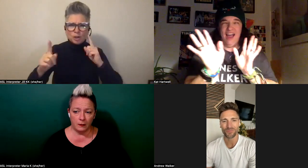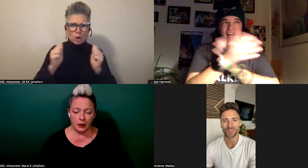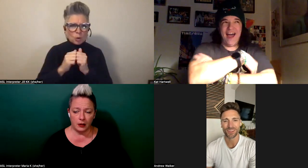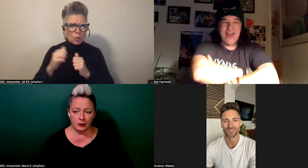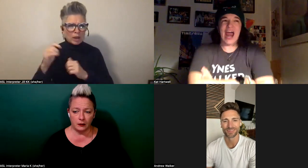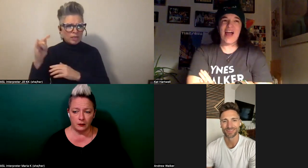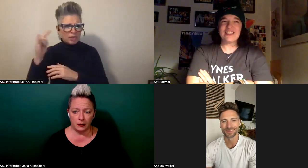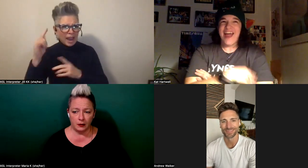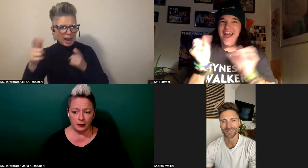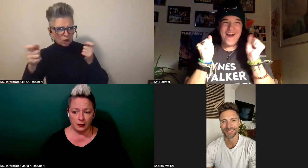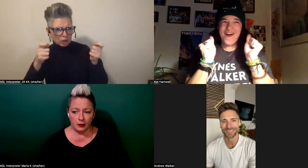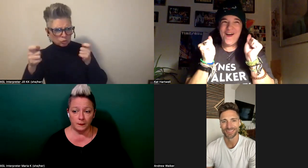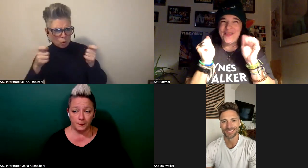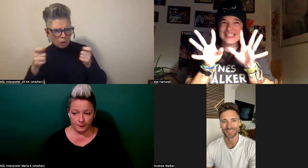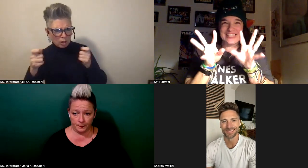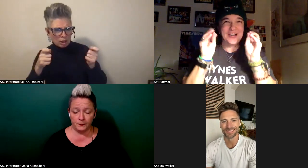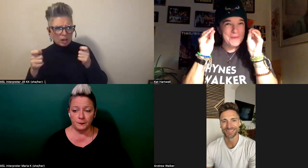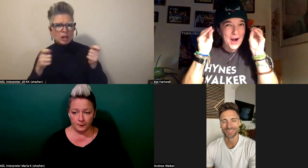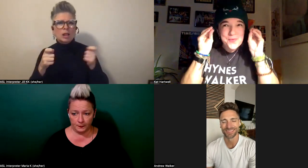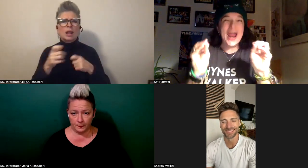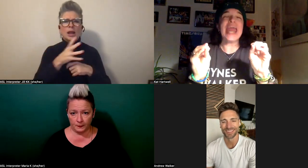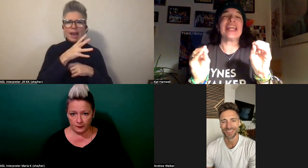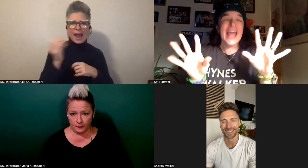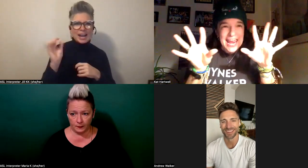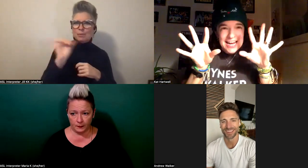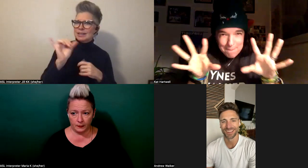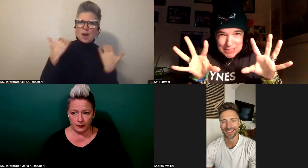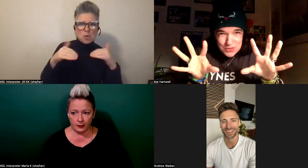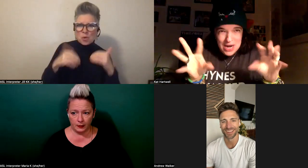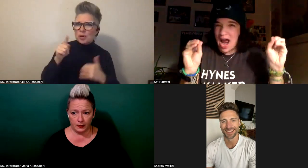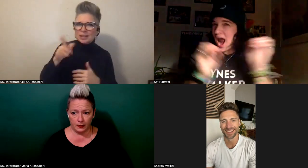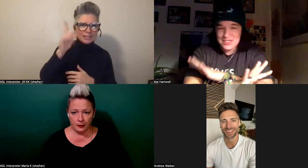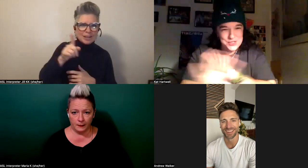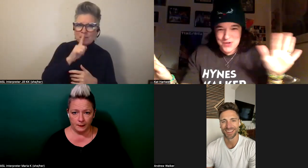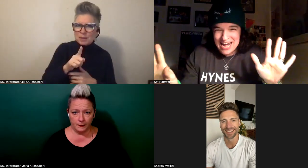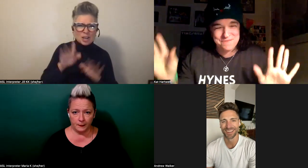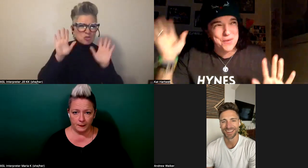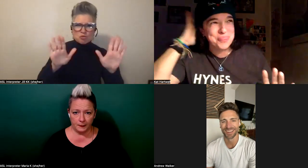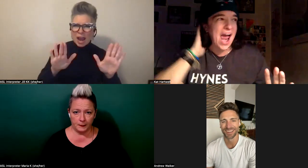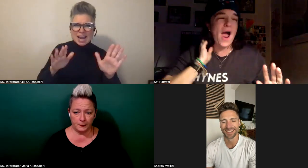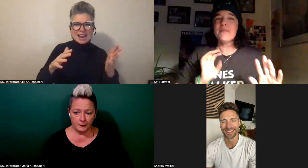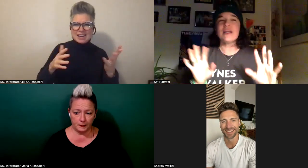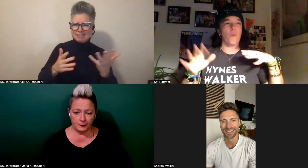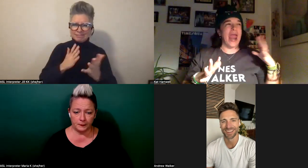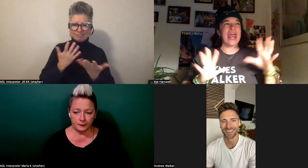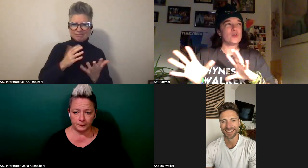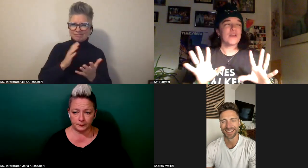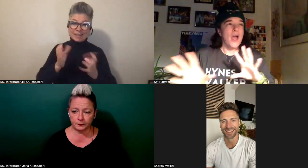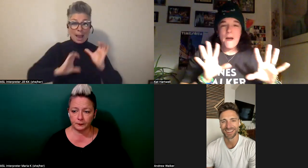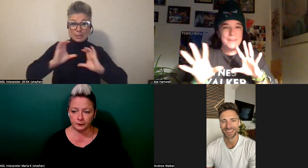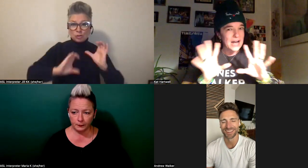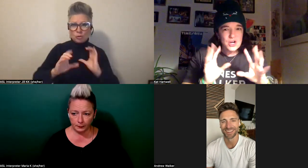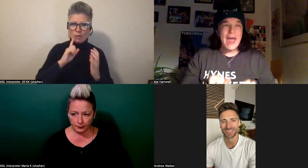like that. I was like, this is going to be a great chemistry and dream from there. I mean, the way